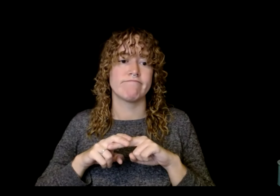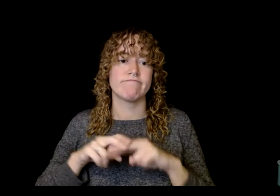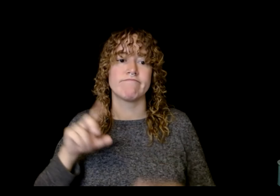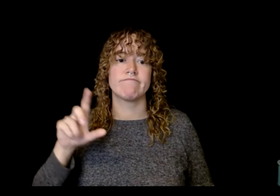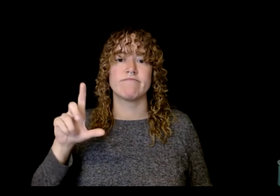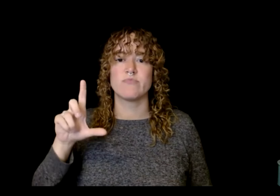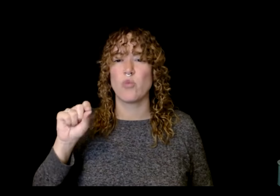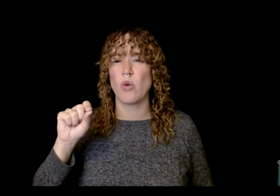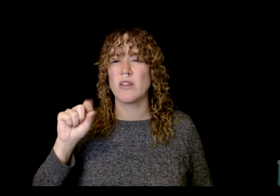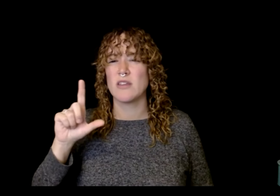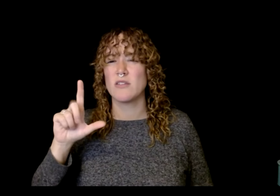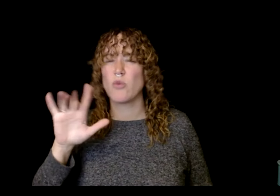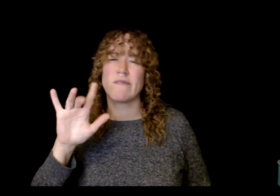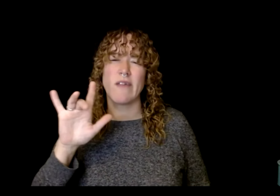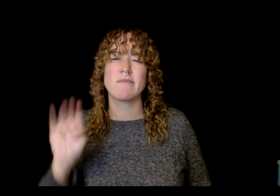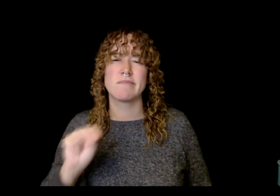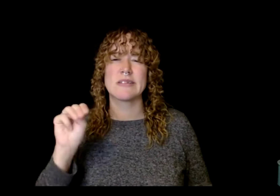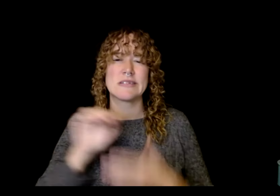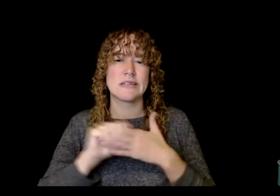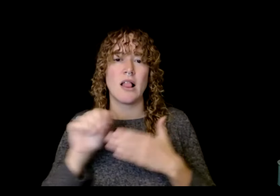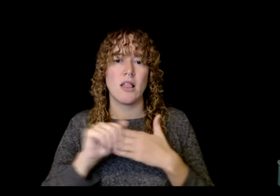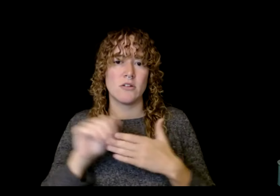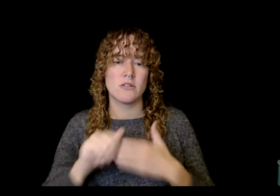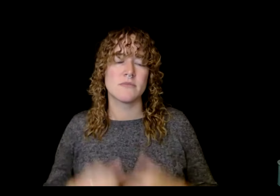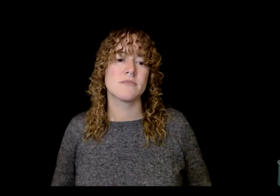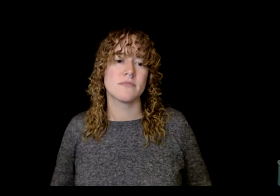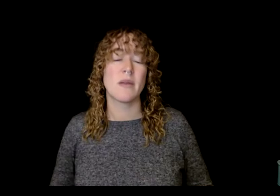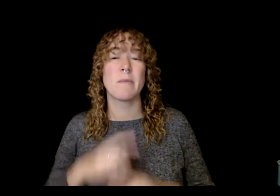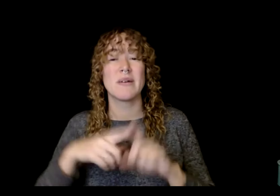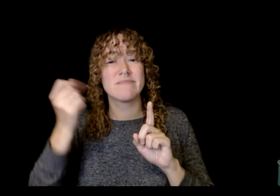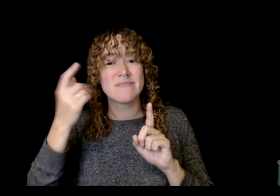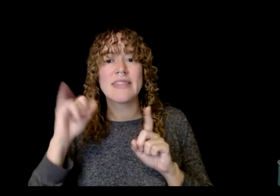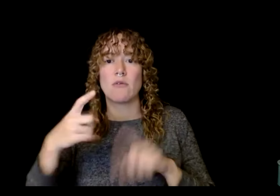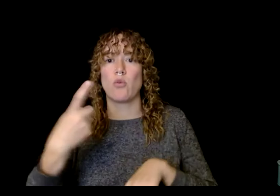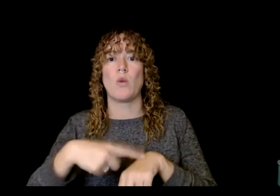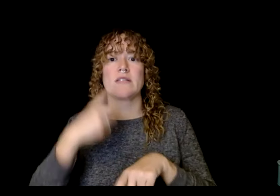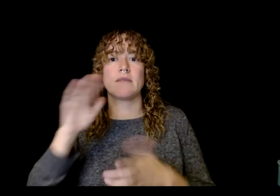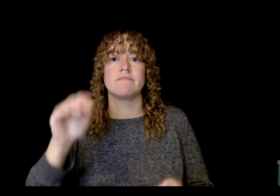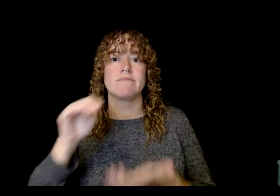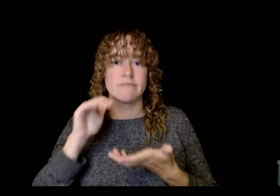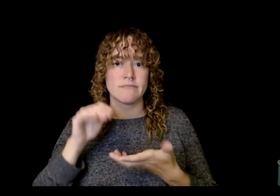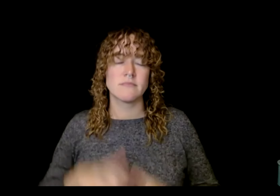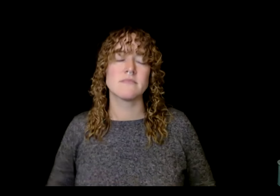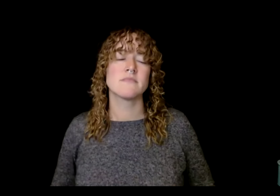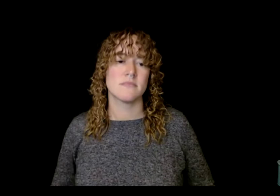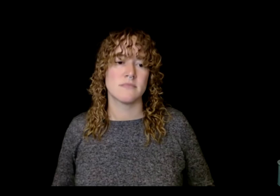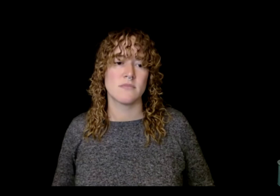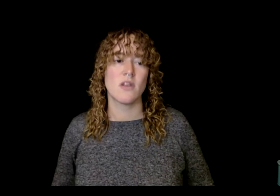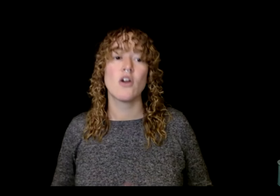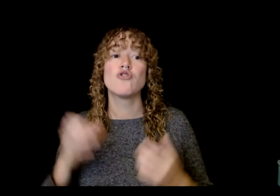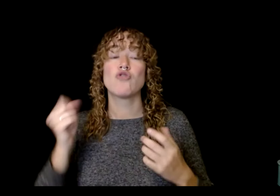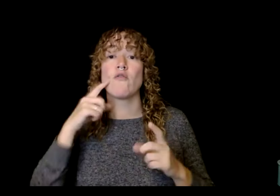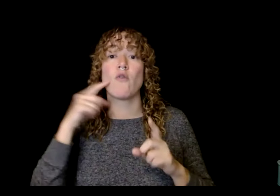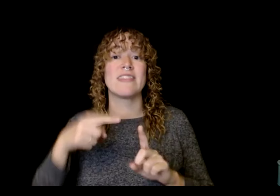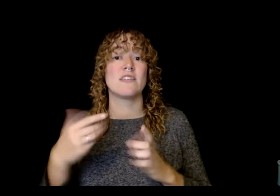$25 million budget. And however, that was one time. So our aims with our policy option package are to make